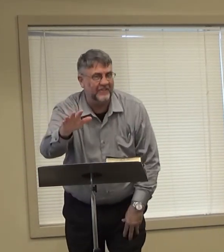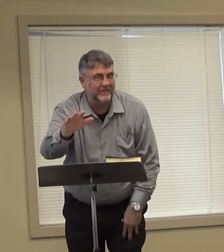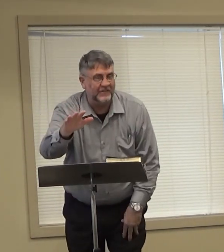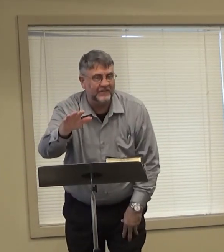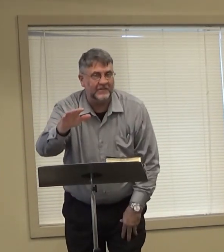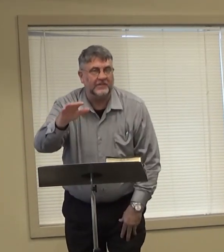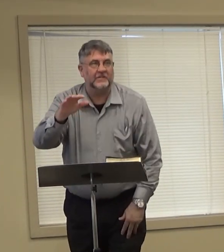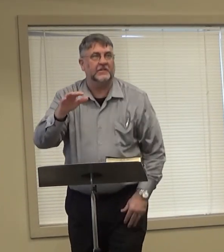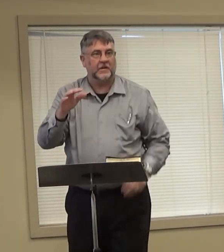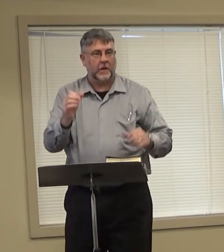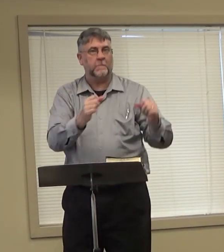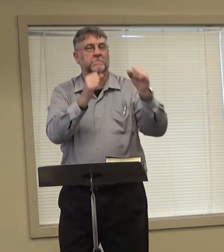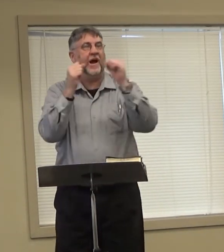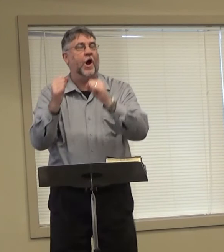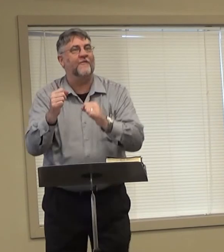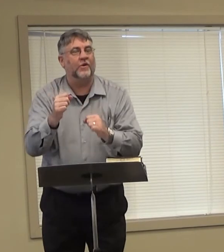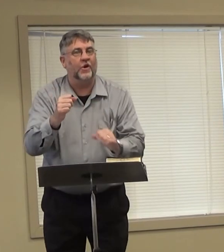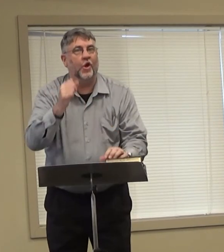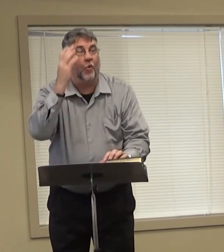It is powerful and effective.